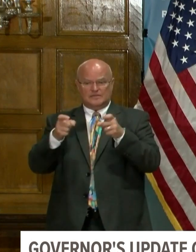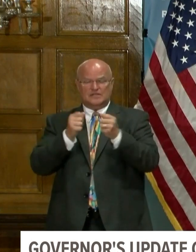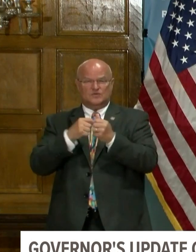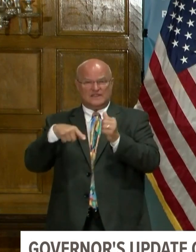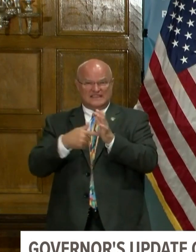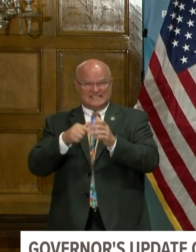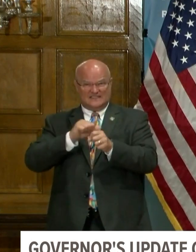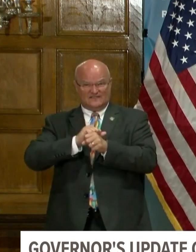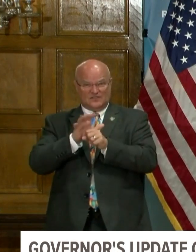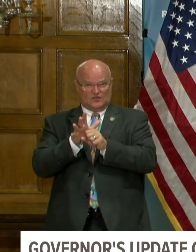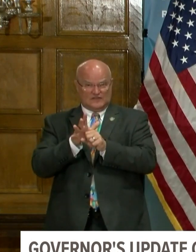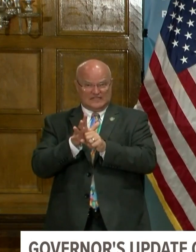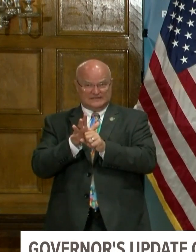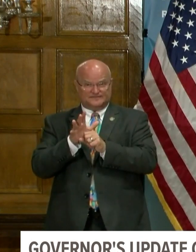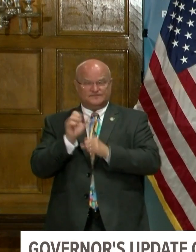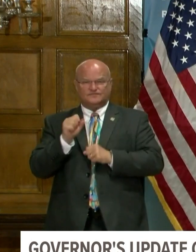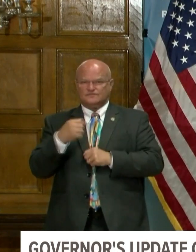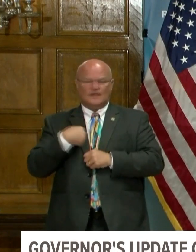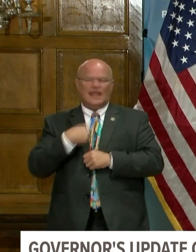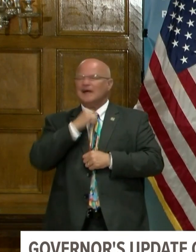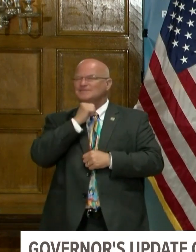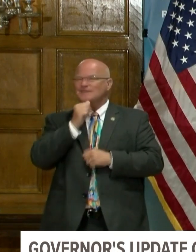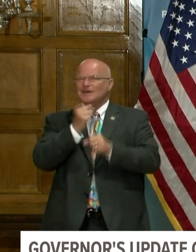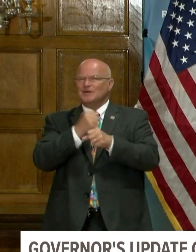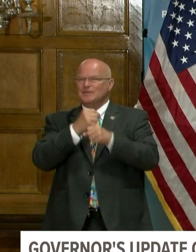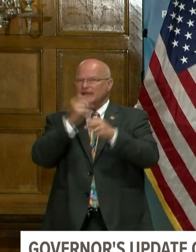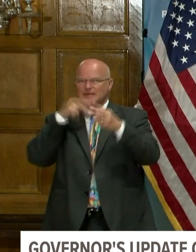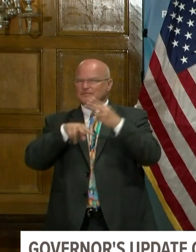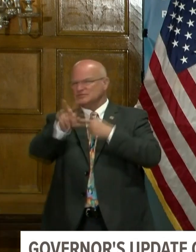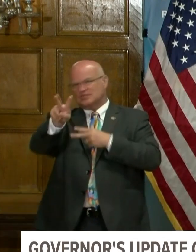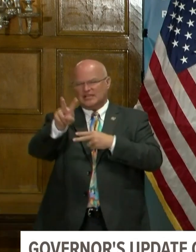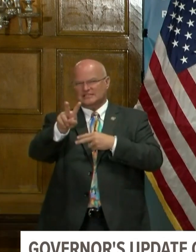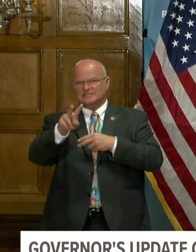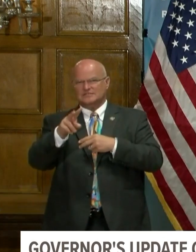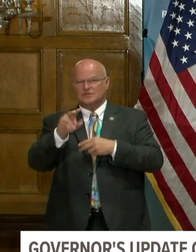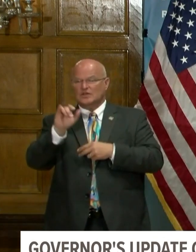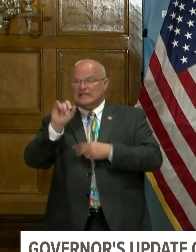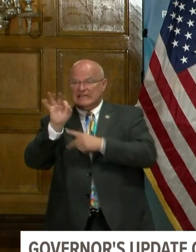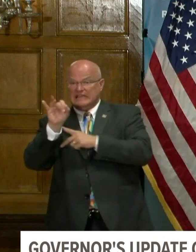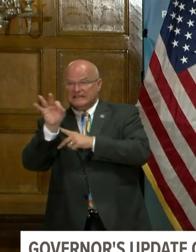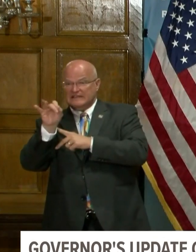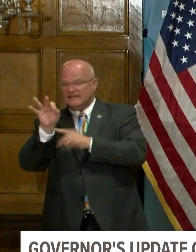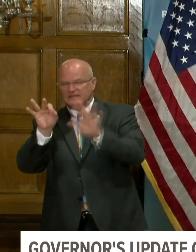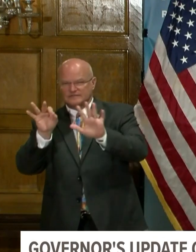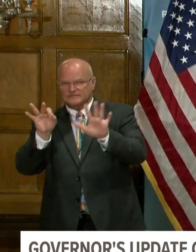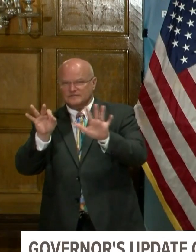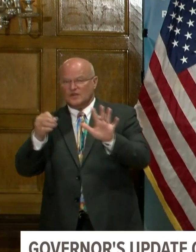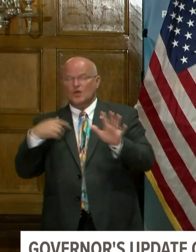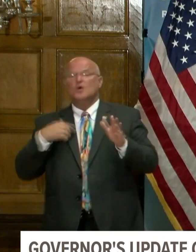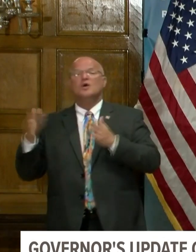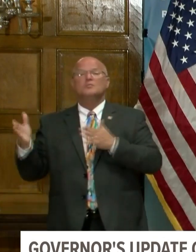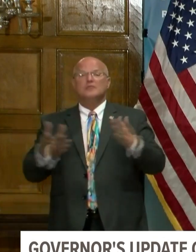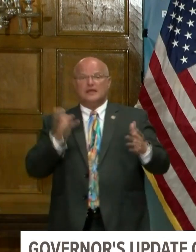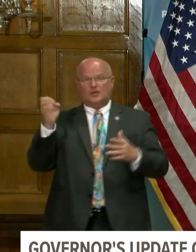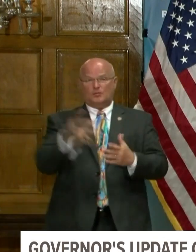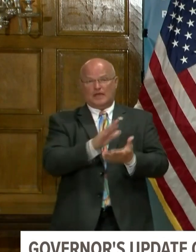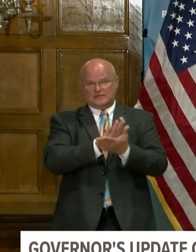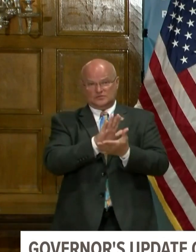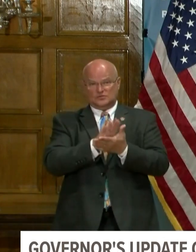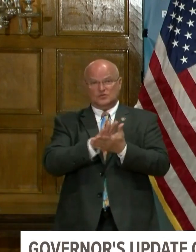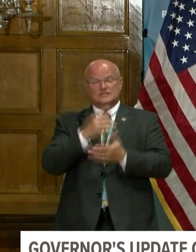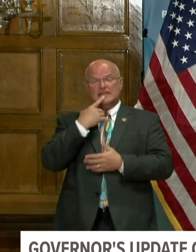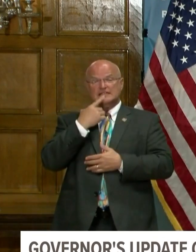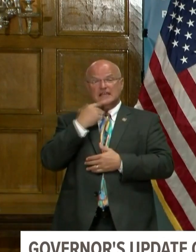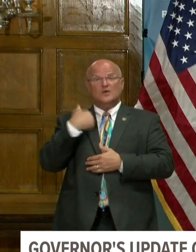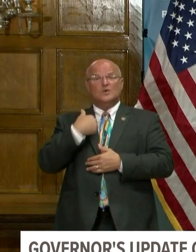with a virus. And so I'm not going to make projections on the what ifs. We're planning on going back to school. As